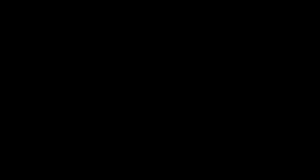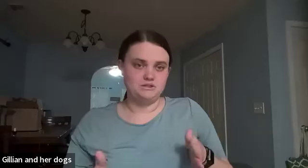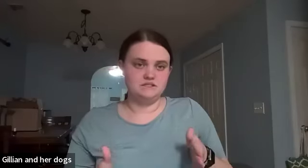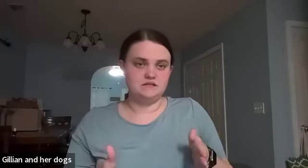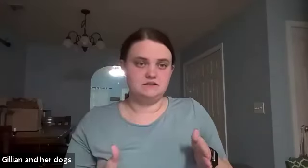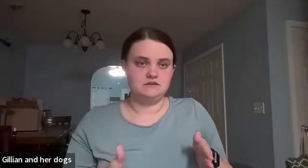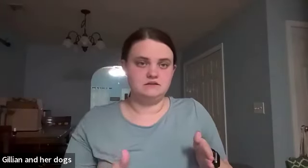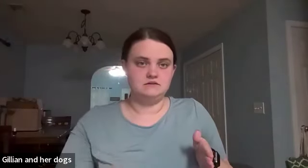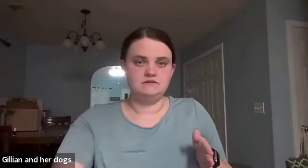person.